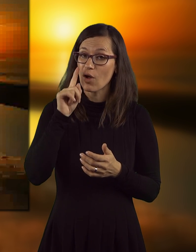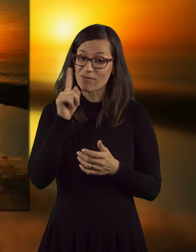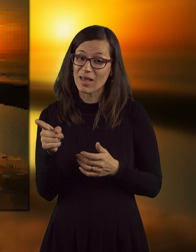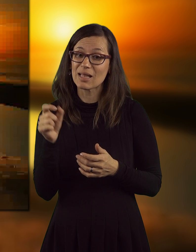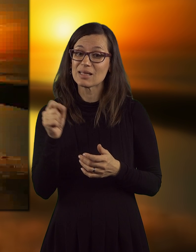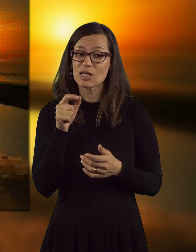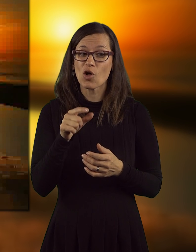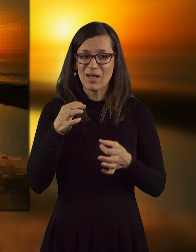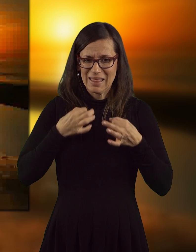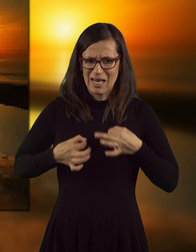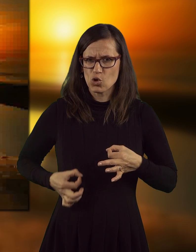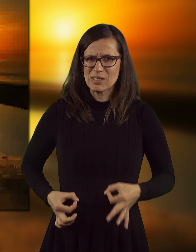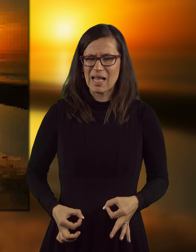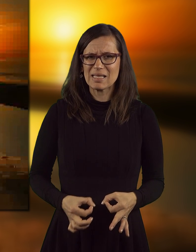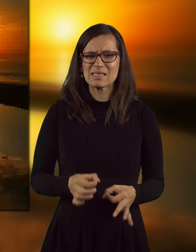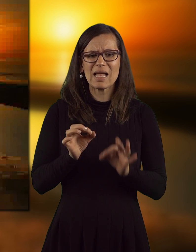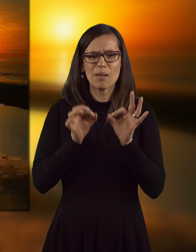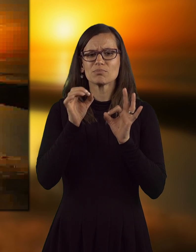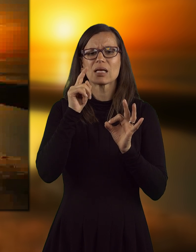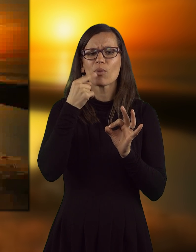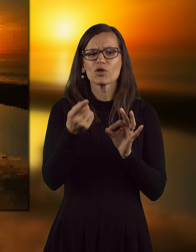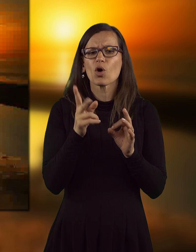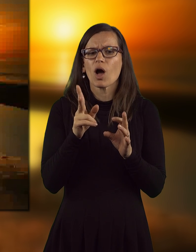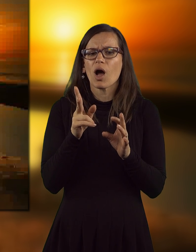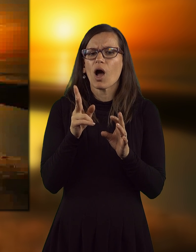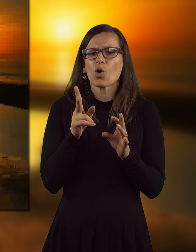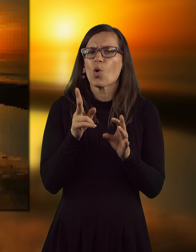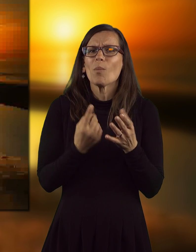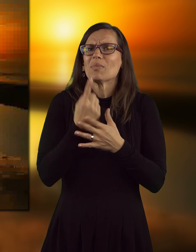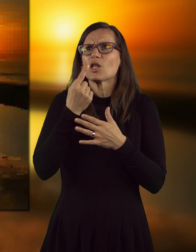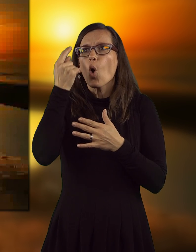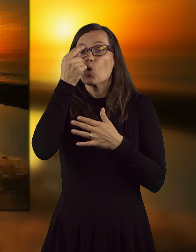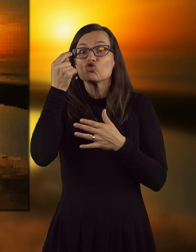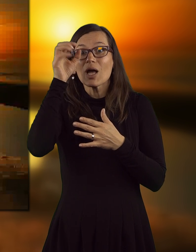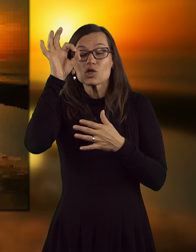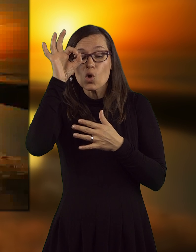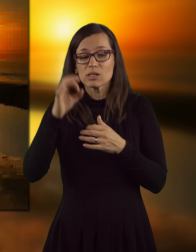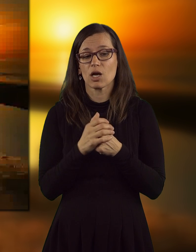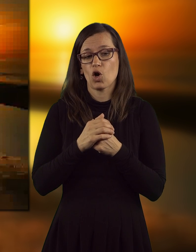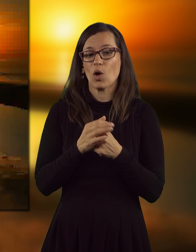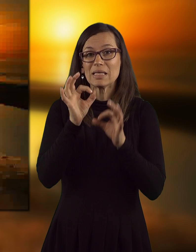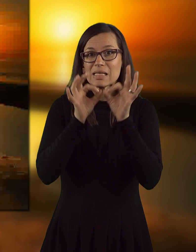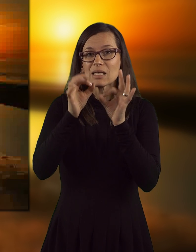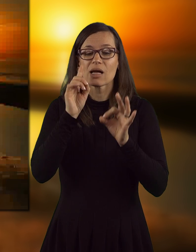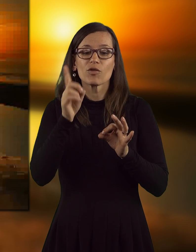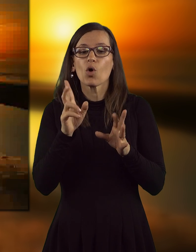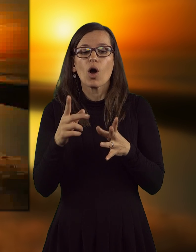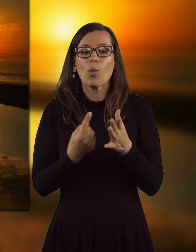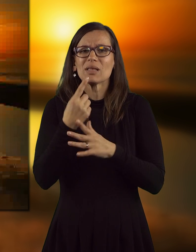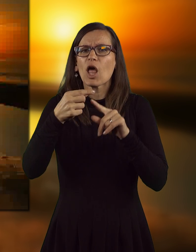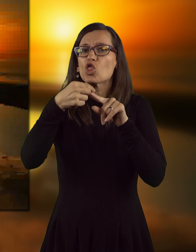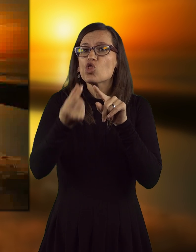that the cells in your body that know how to be an eyeball, and the cells in your body that know how to be a